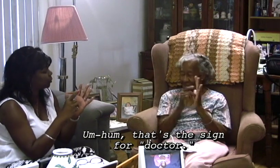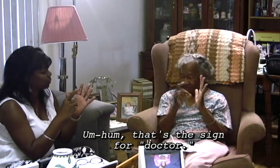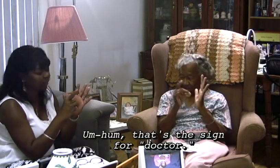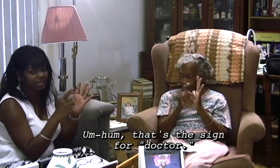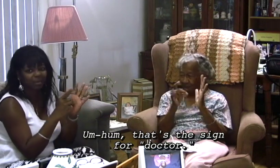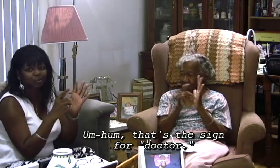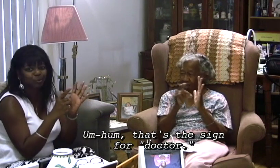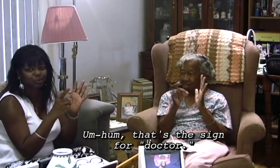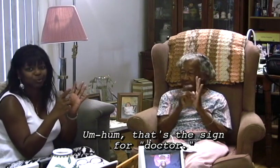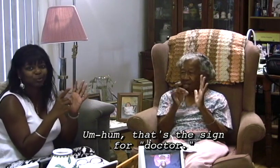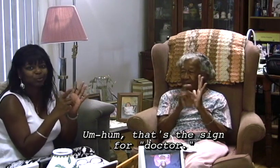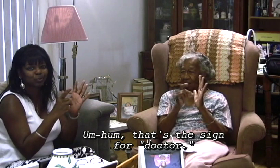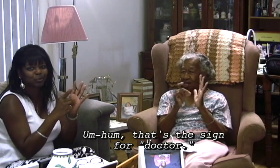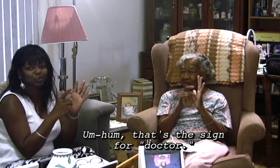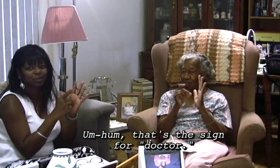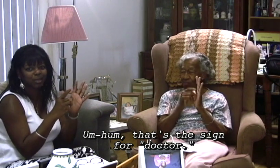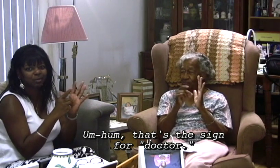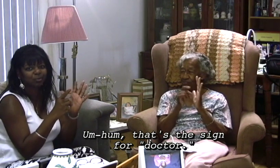this. for doctor.